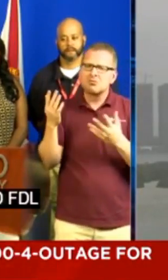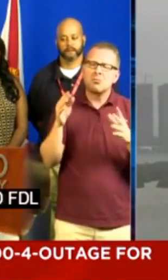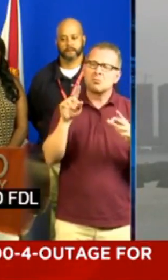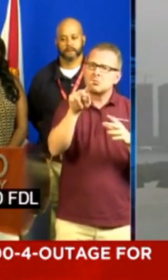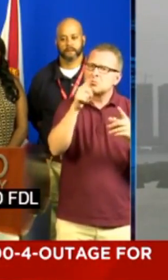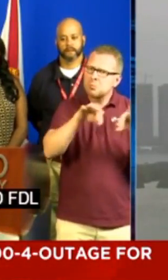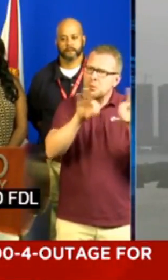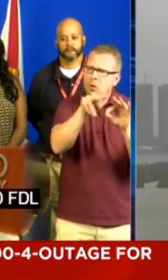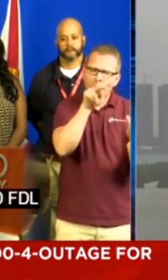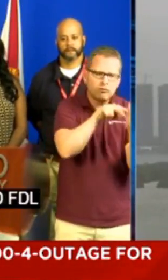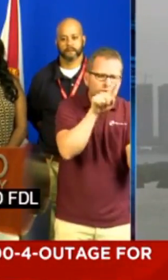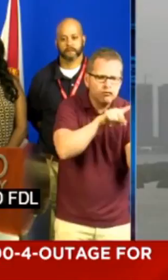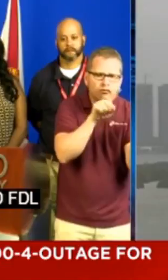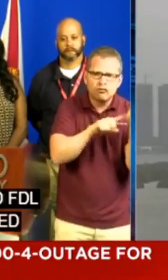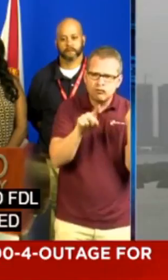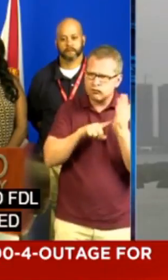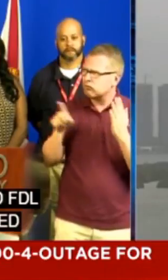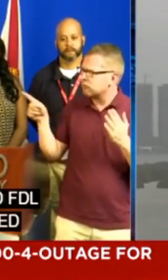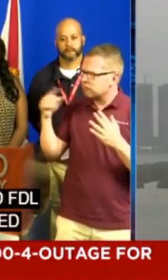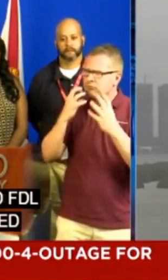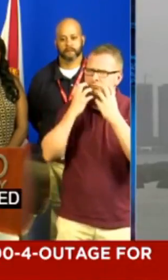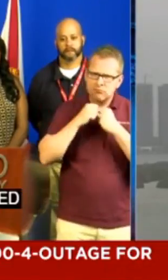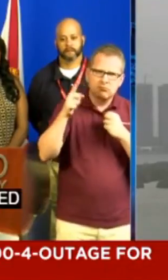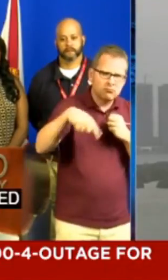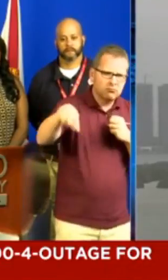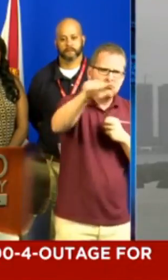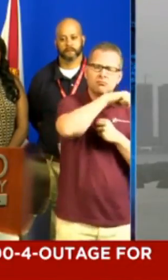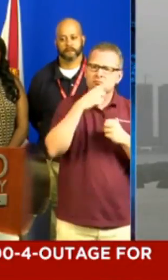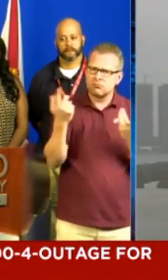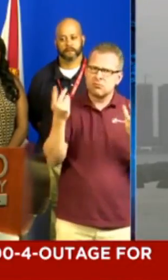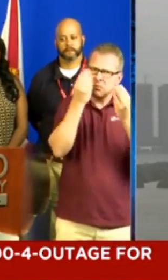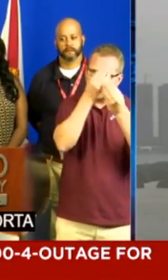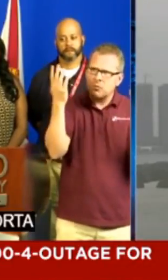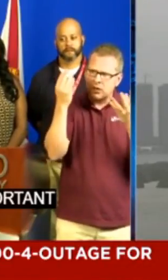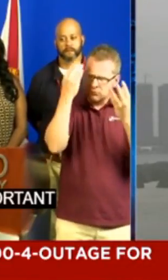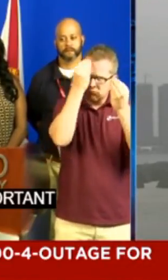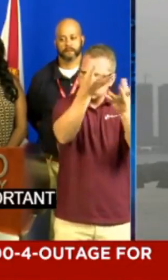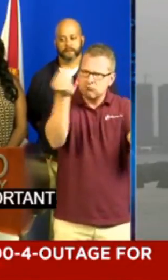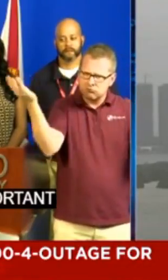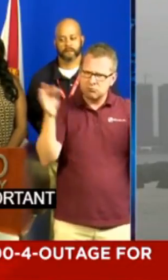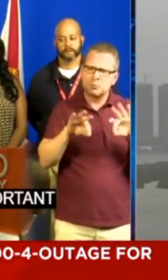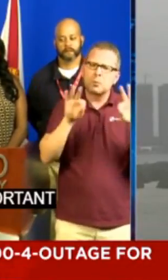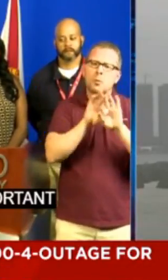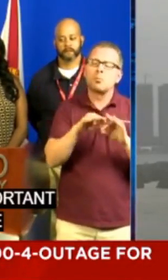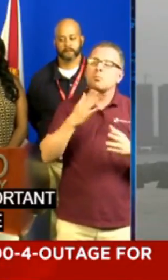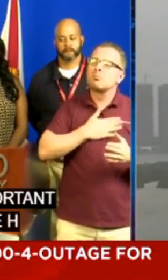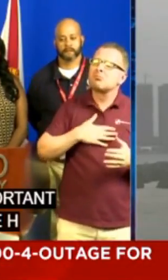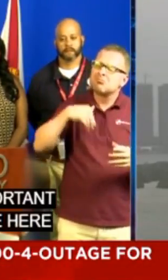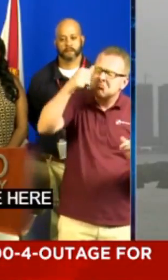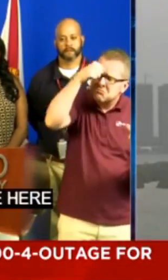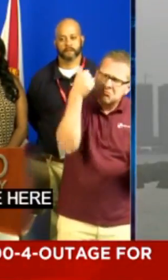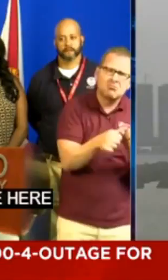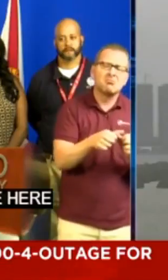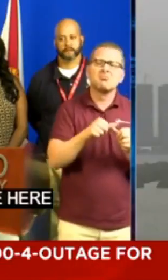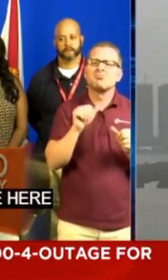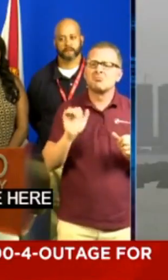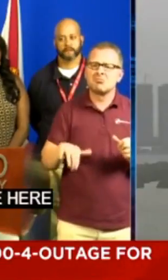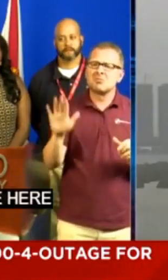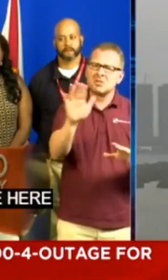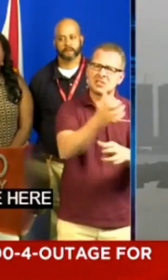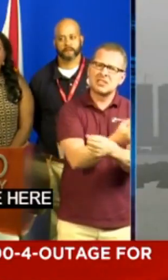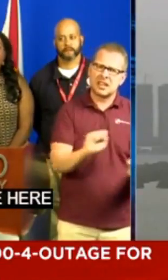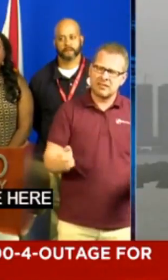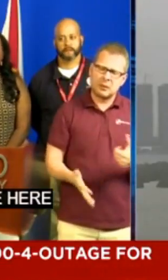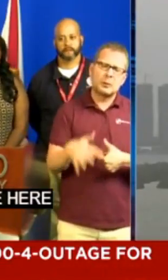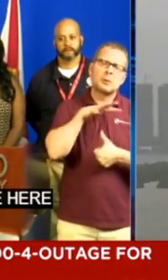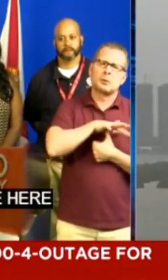you in that regard. Please remember to be safe. It is so important that you are all in